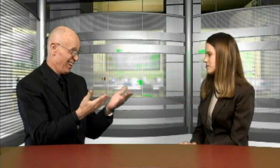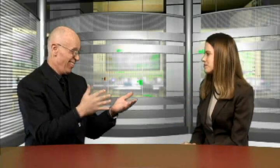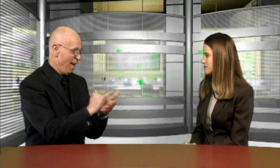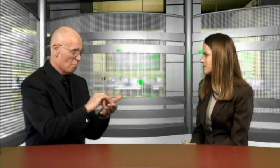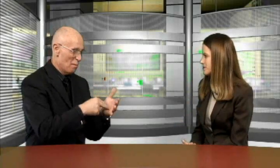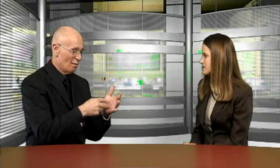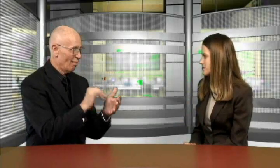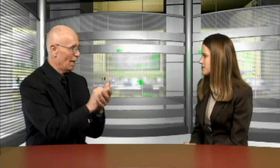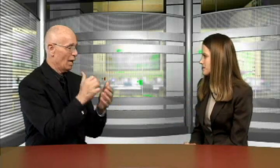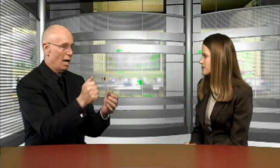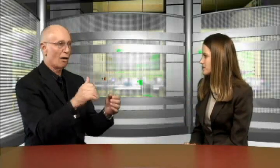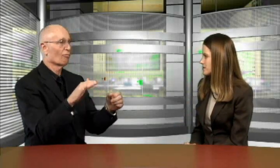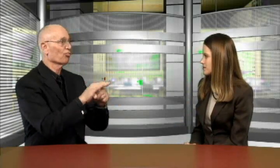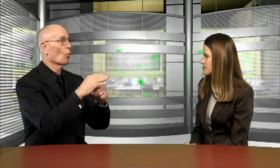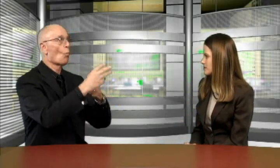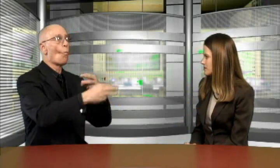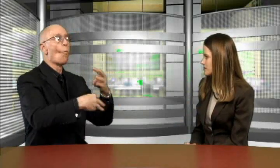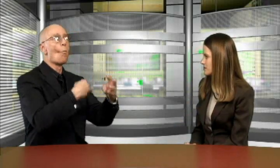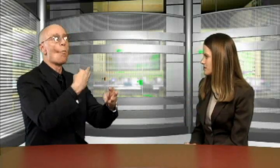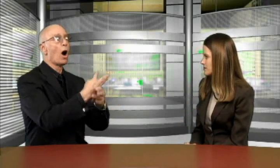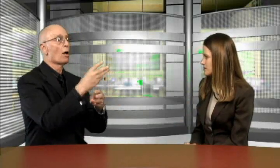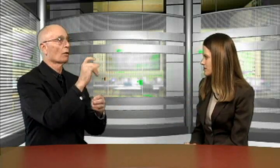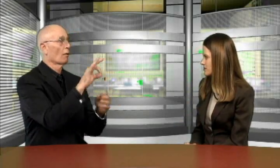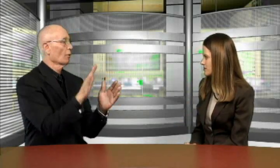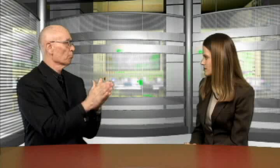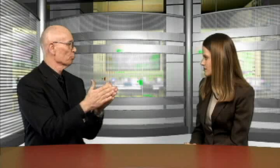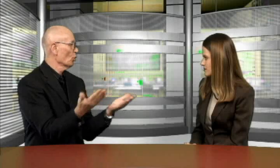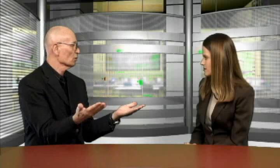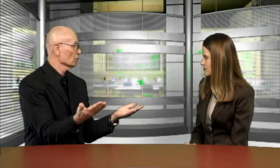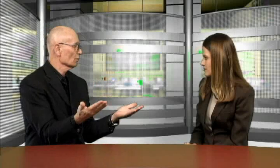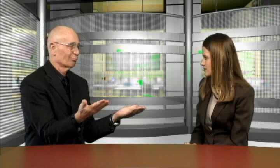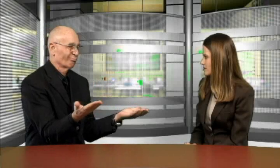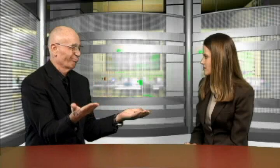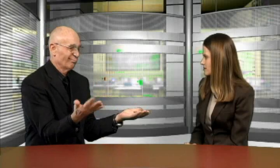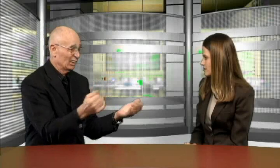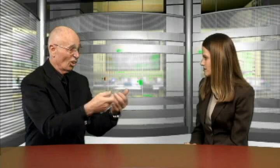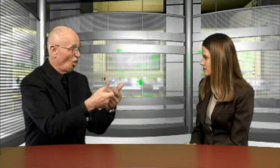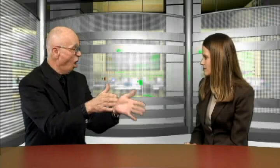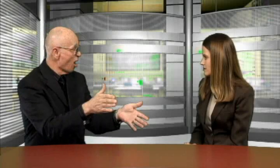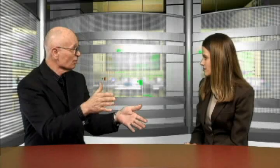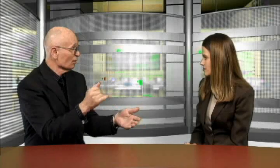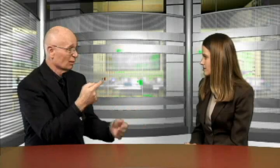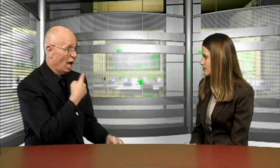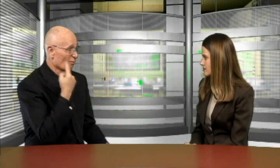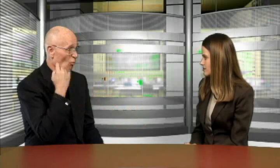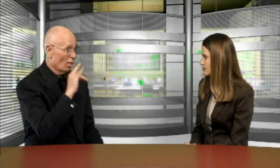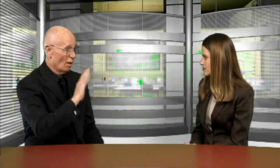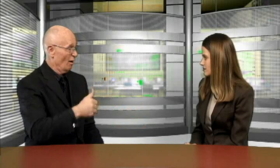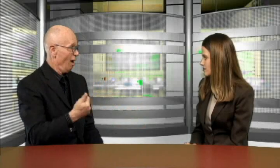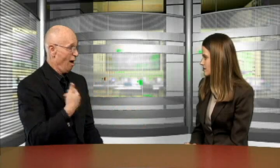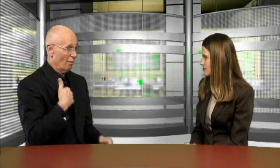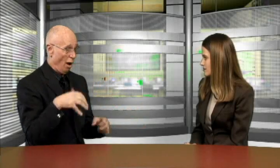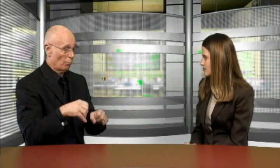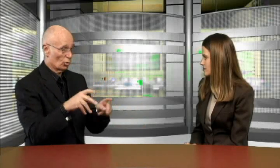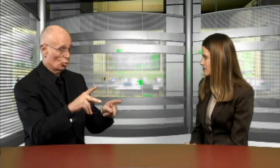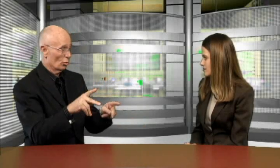Yeah, it's true in my experience. So that means that there's a whole world of books, for example, that's lost to the deaf. They'll never have